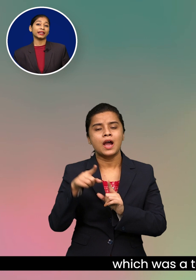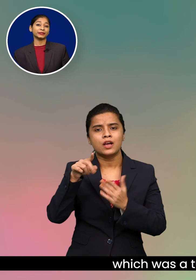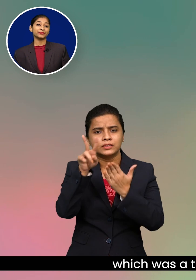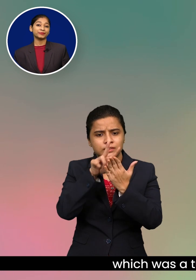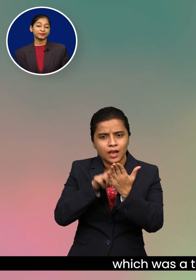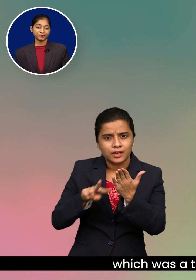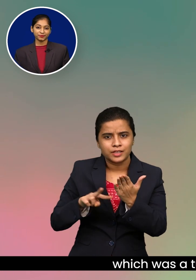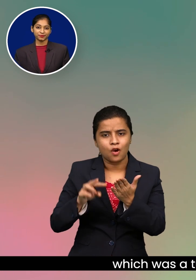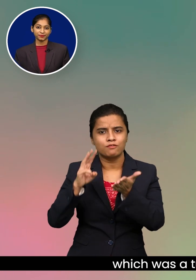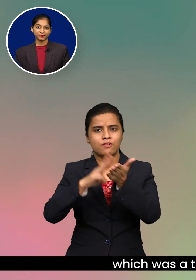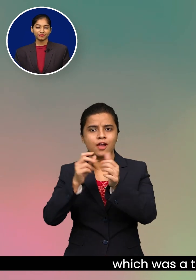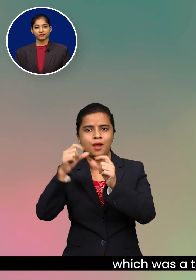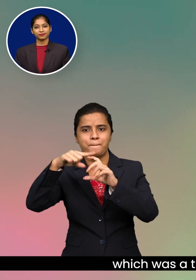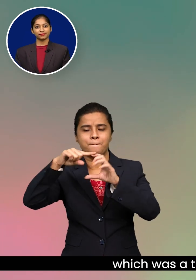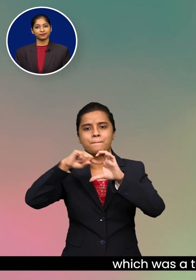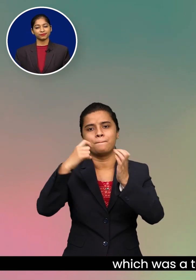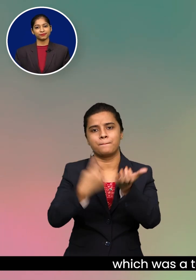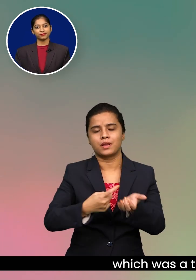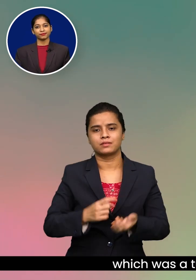of matter.